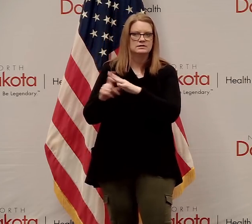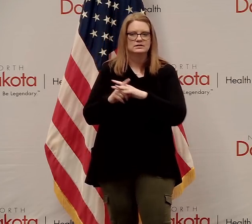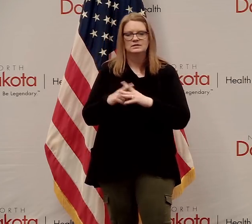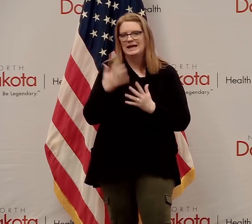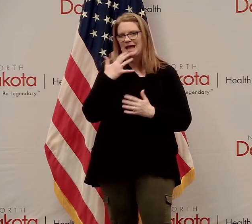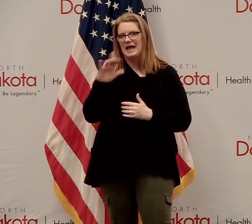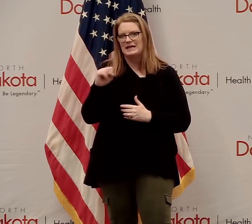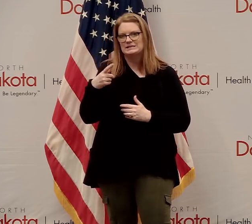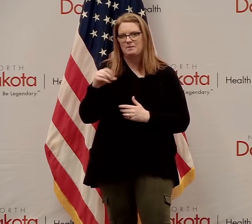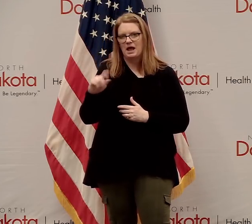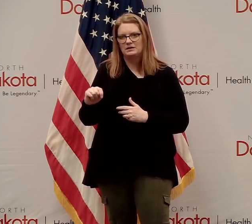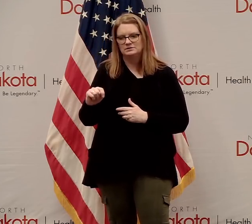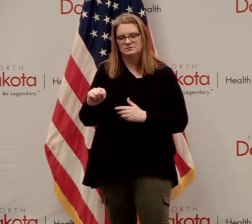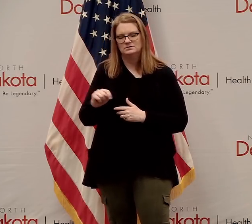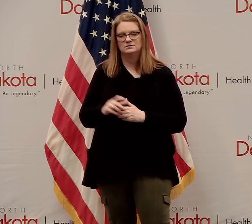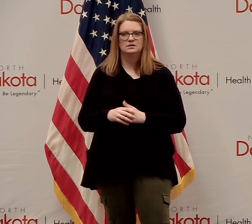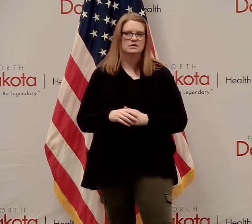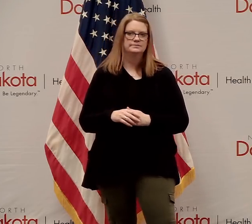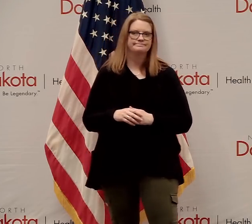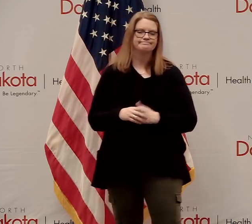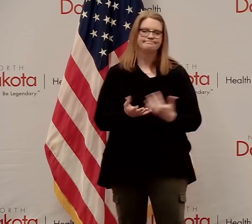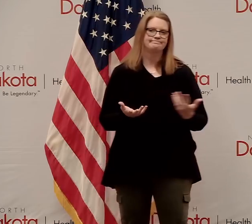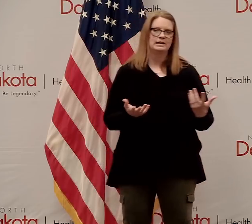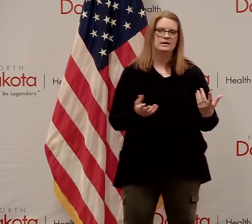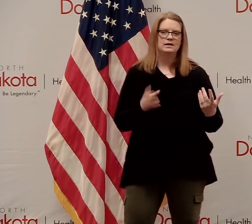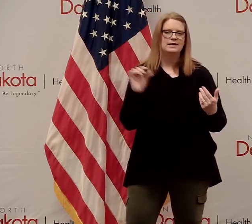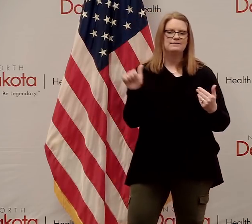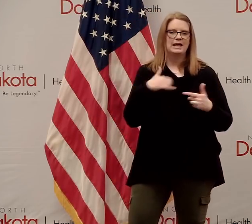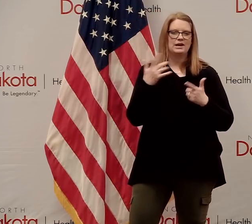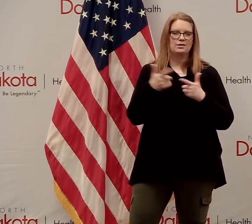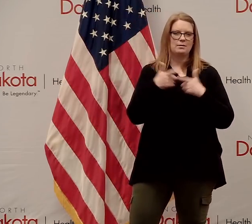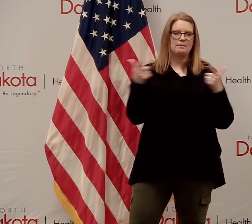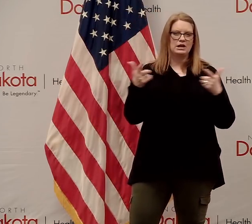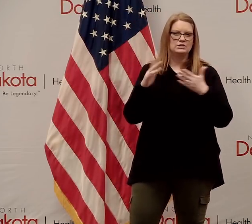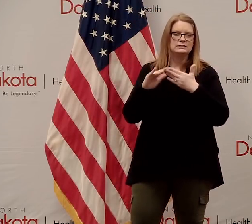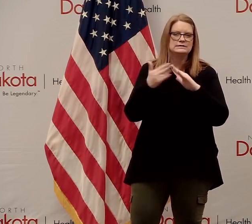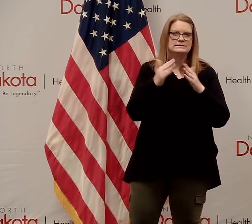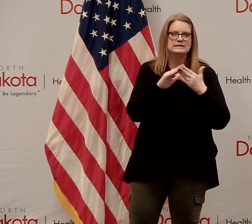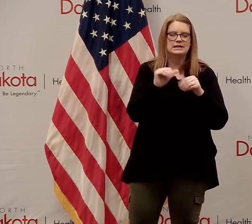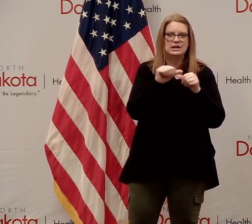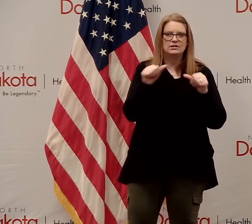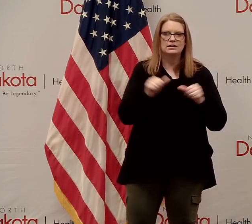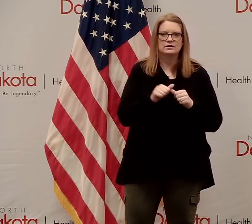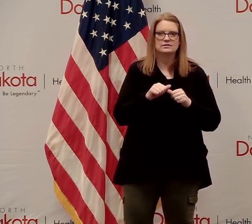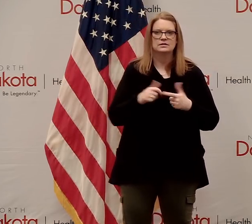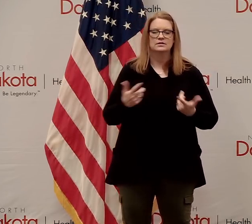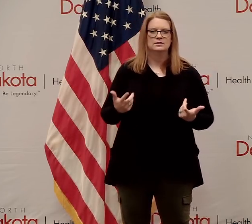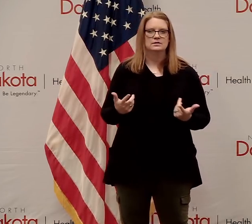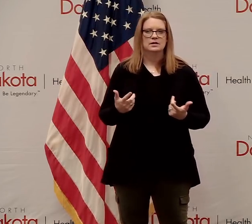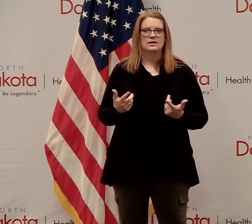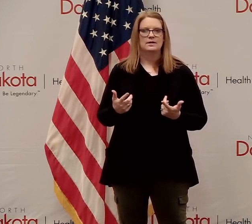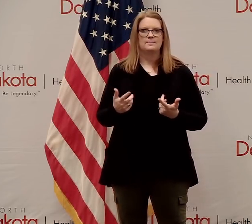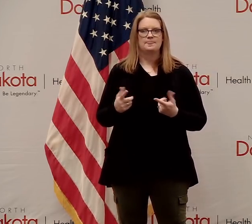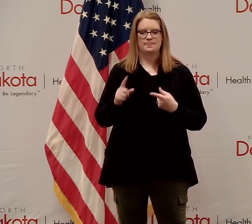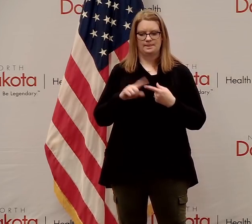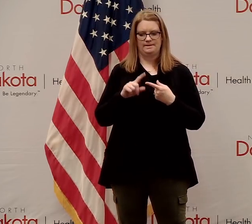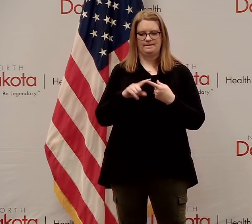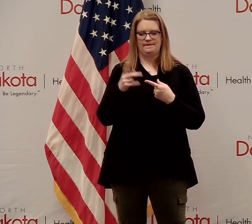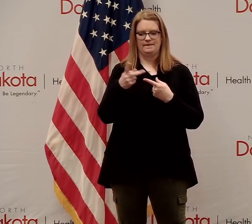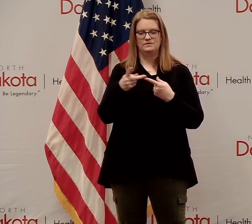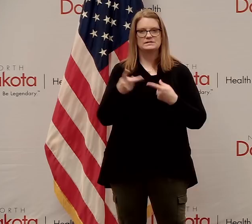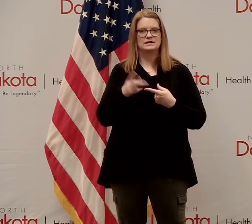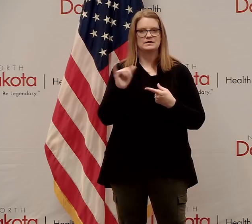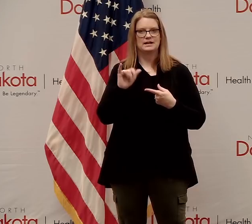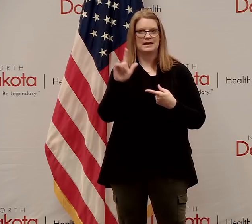hotspots is in any of our metro areas across the state is two areas. One is where we've got facilities like we